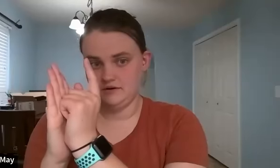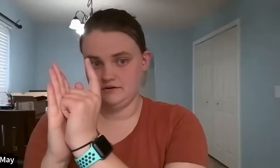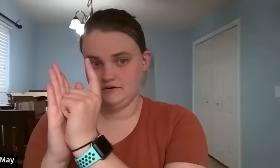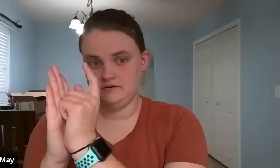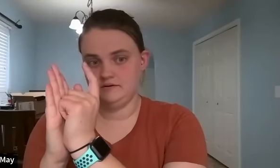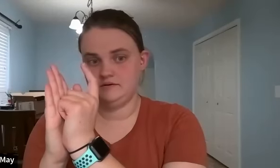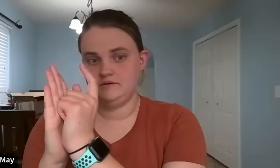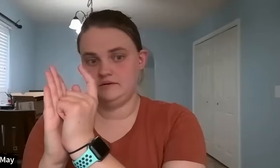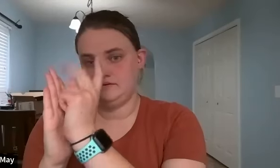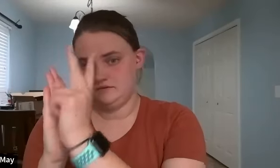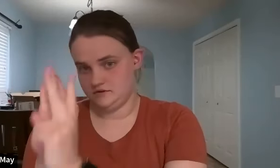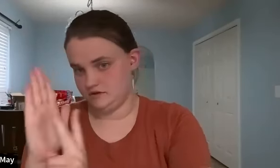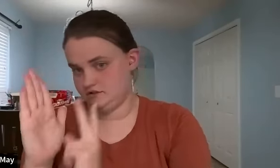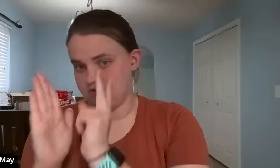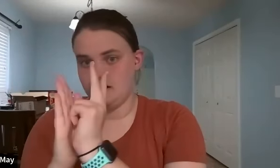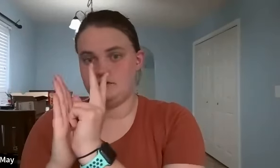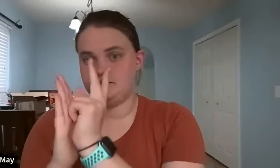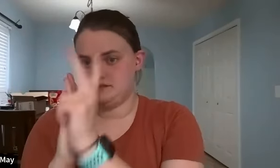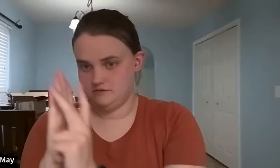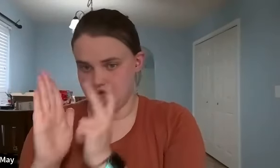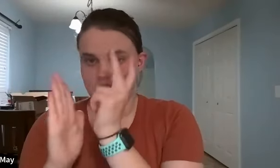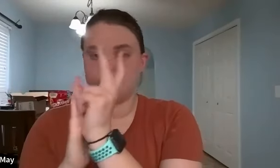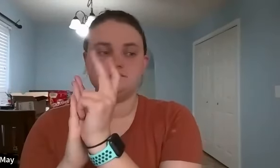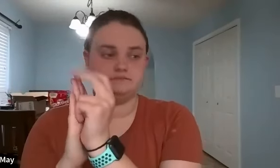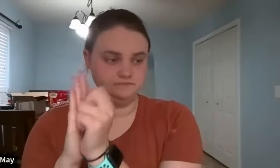Hour. So like 2 hours, 3 hours.